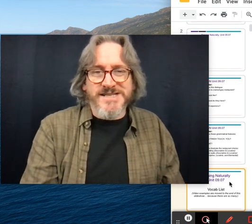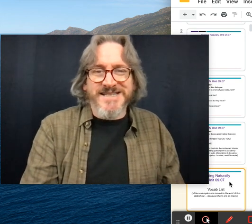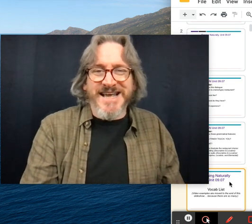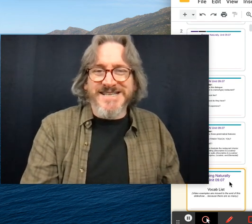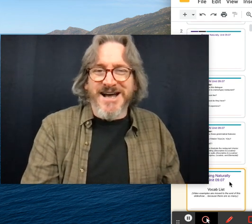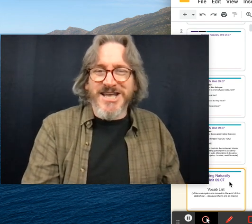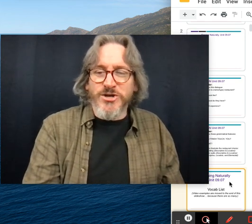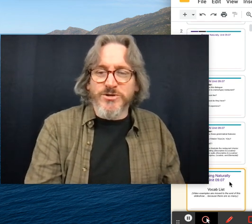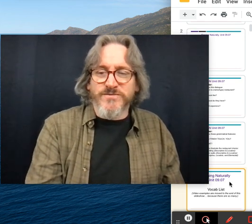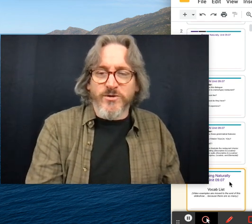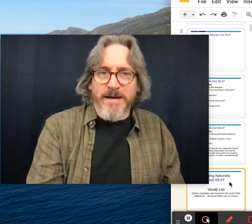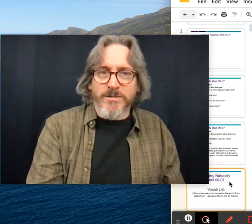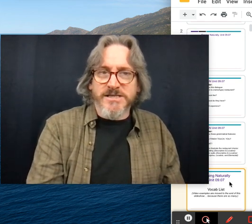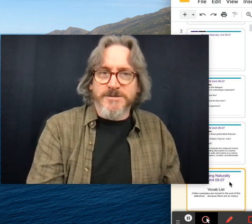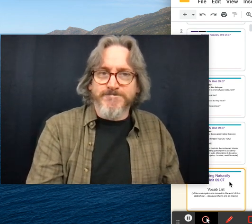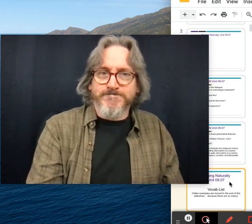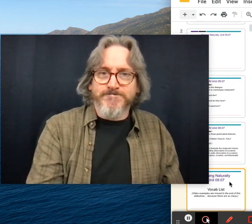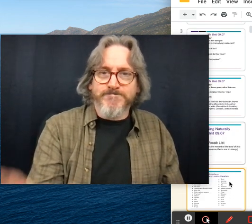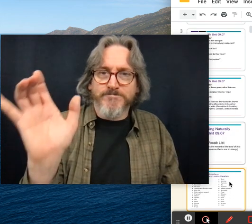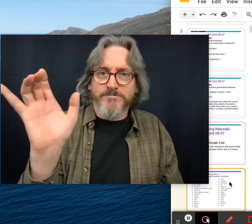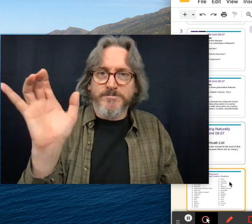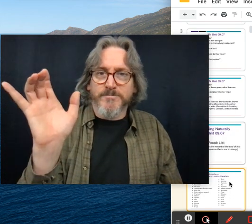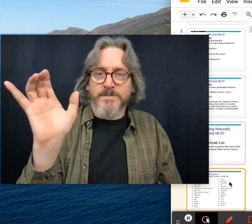So this is a huge vocab list.